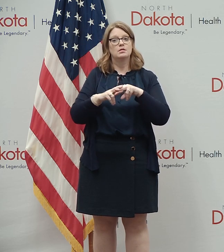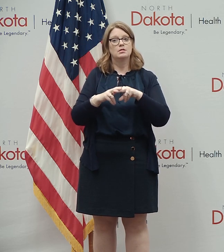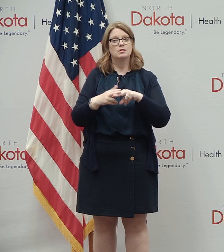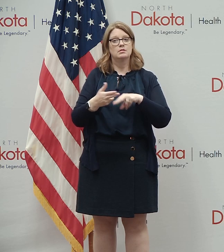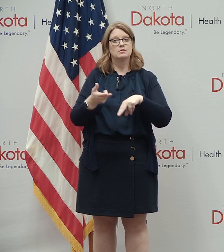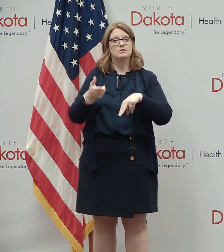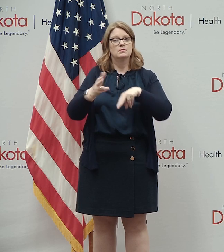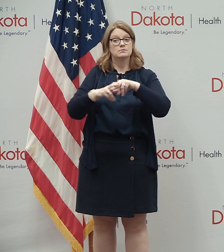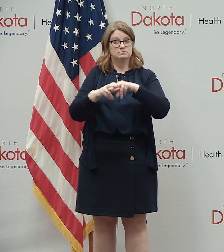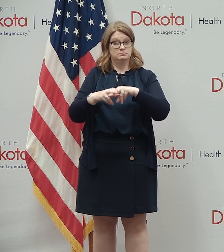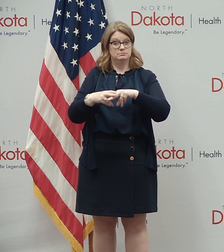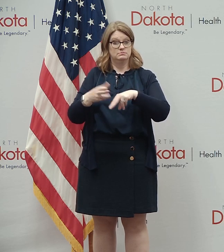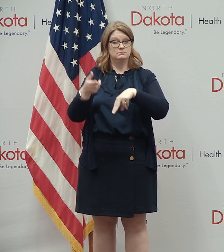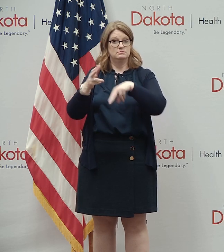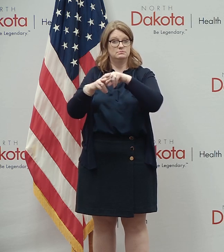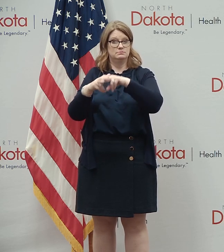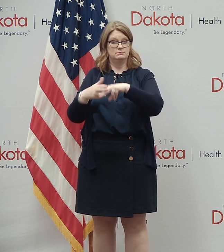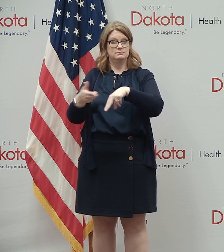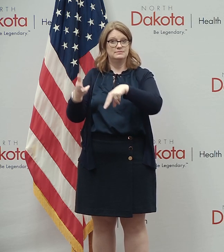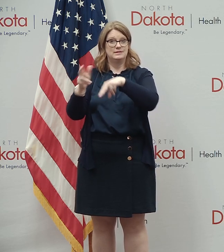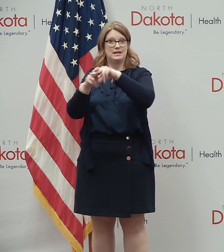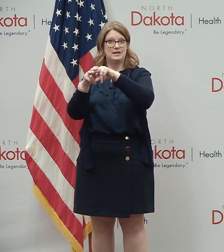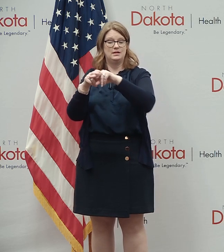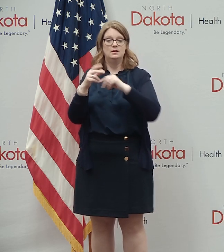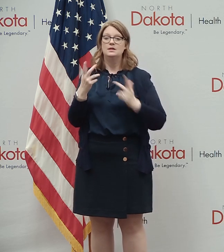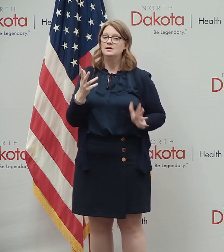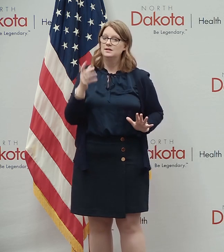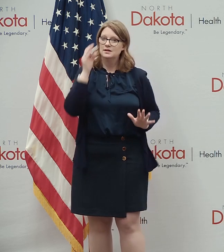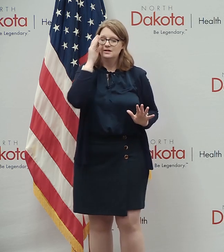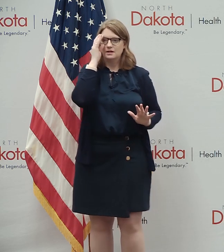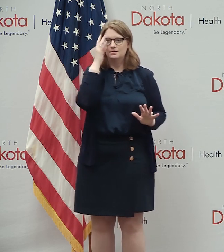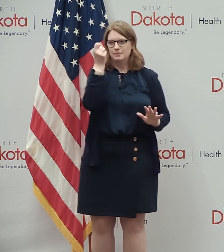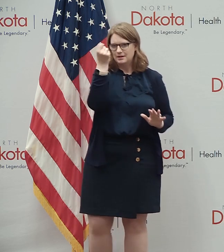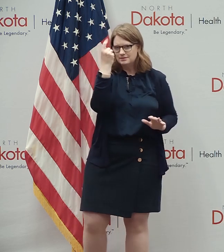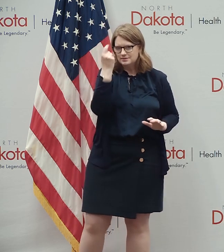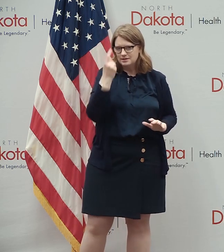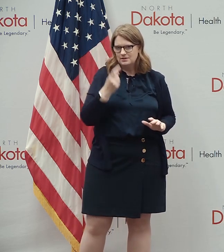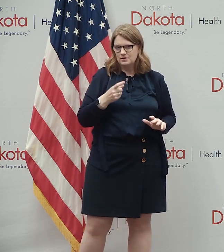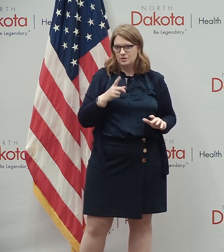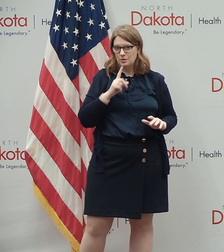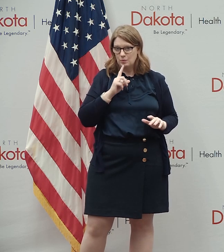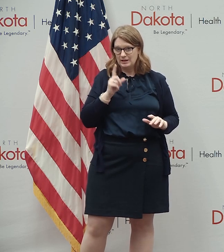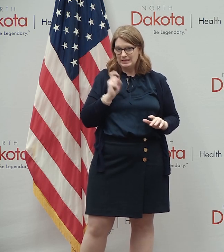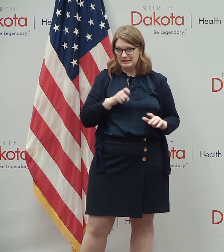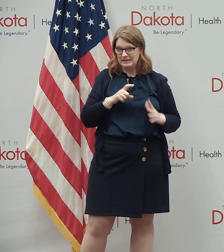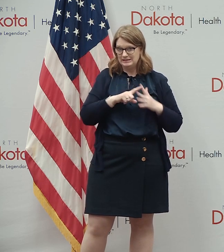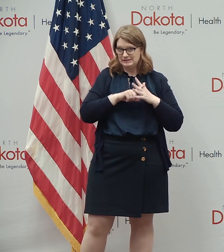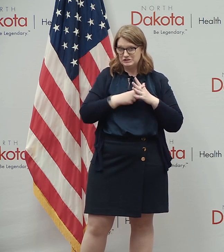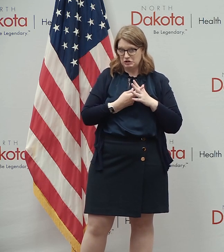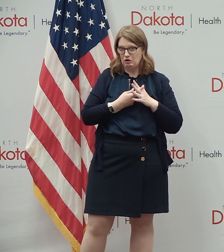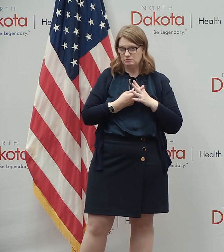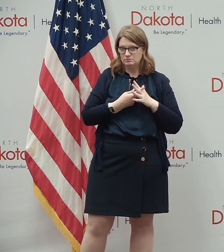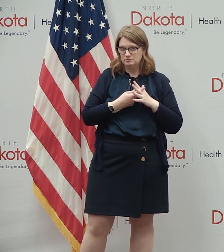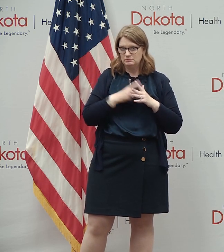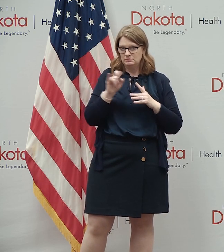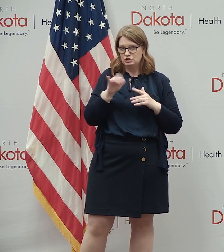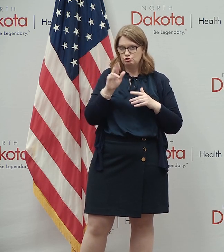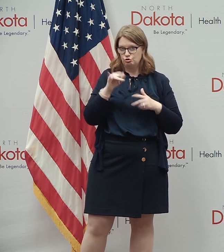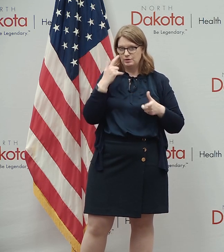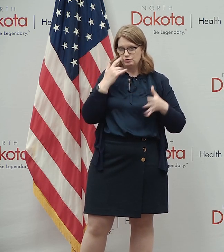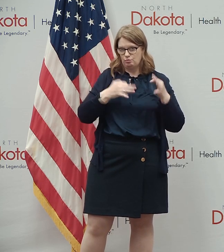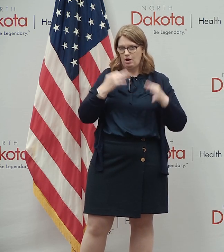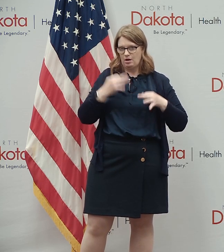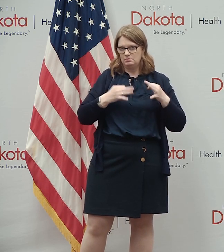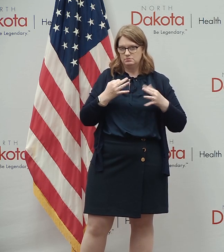day. So if we don't start to begin our jury trial process, it will simply become